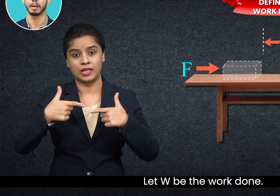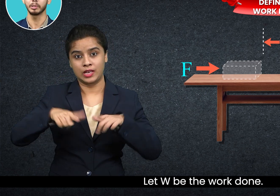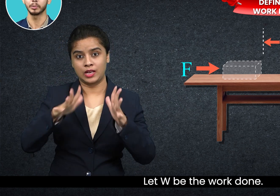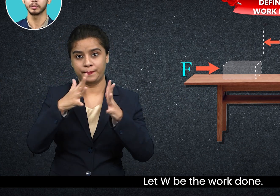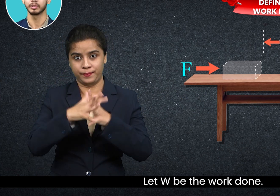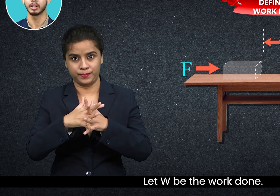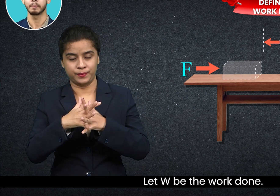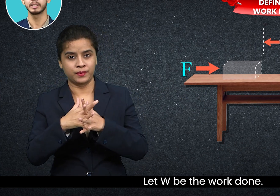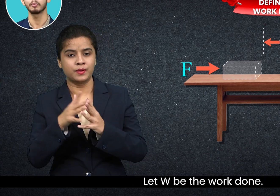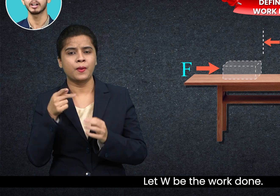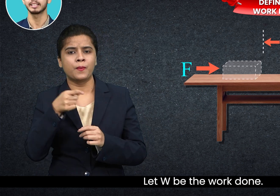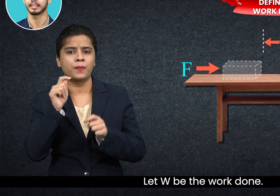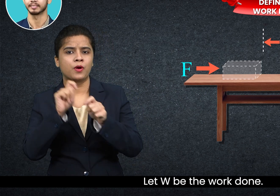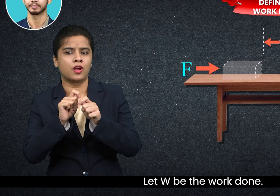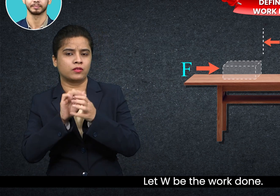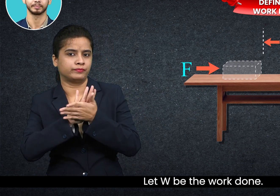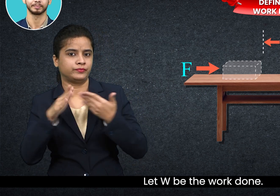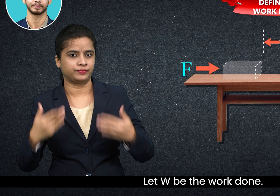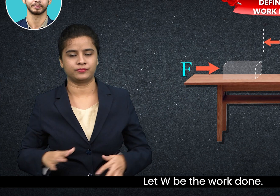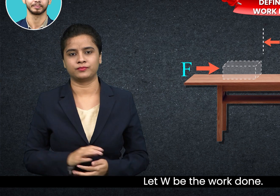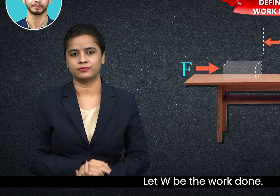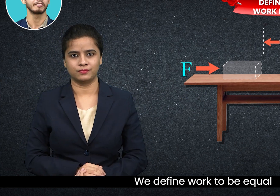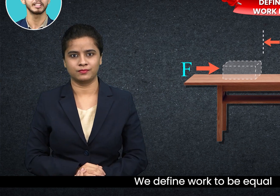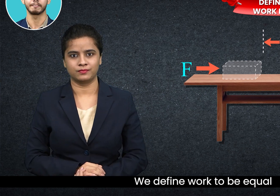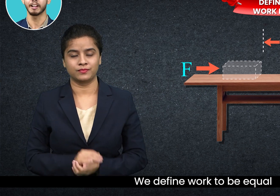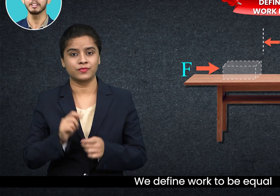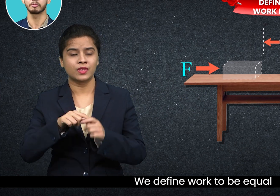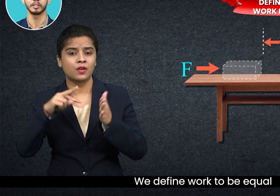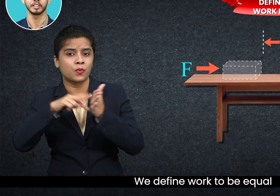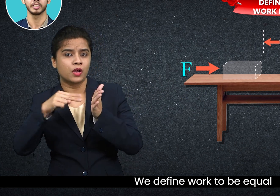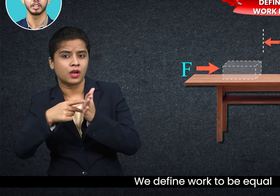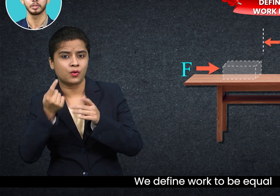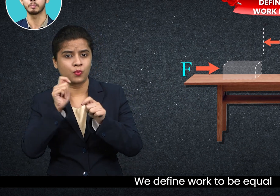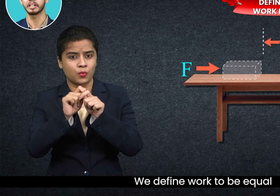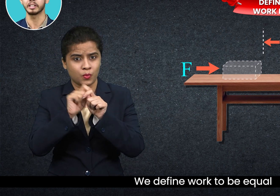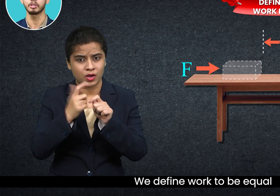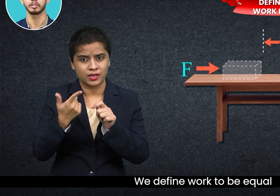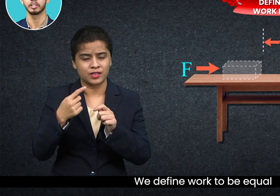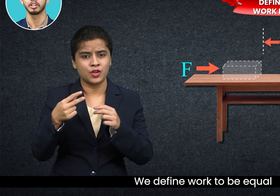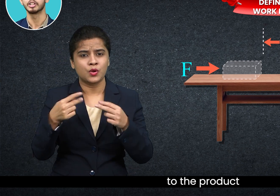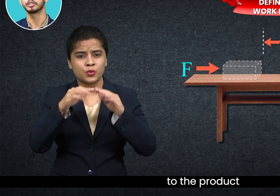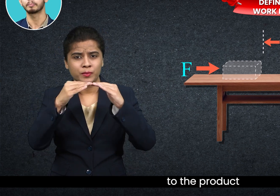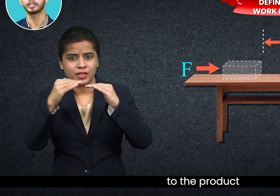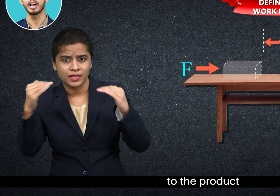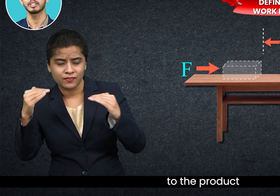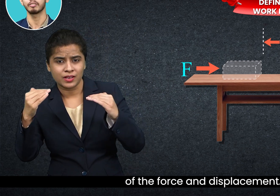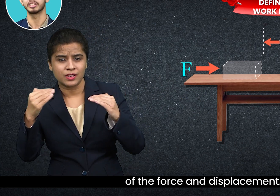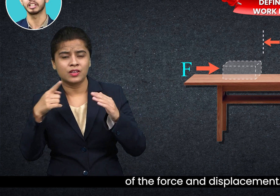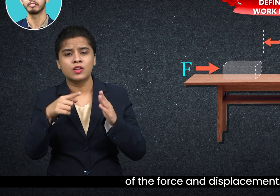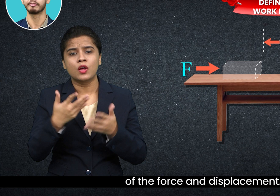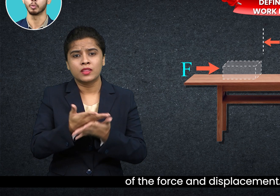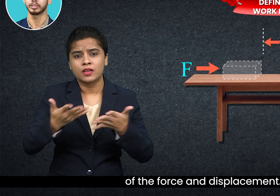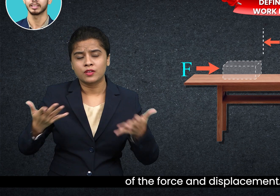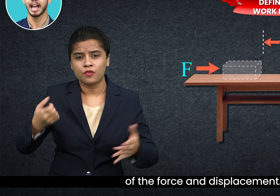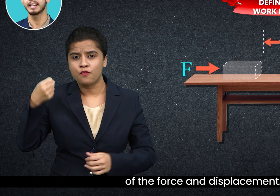Let W be the work done. We define work to be equal to the product of